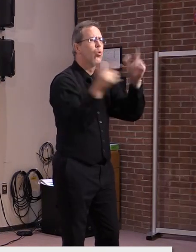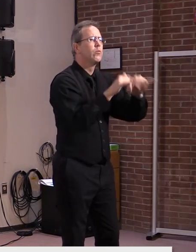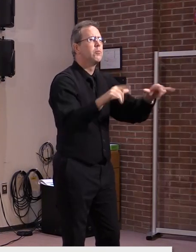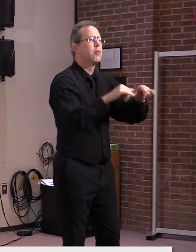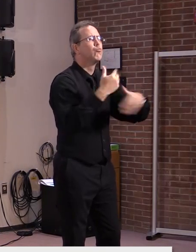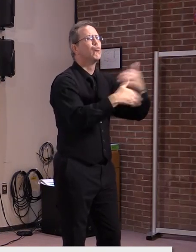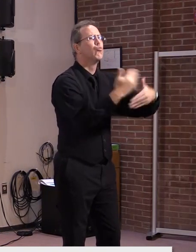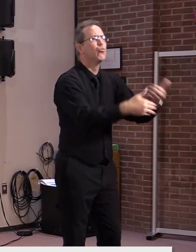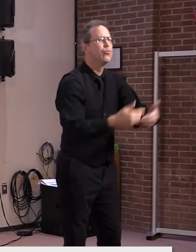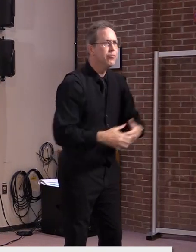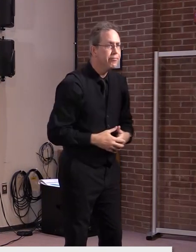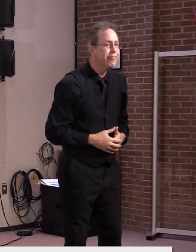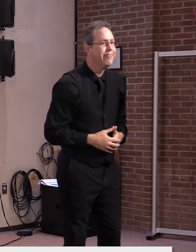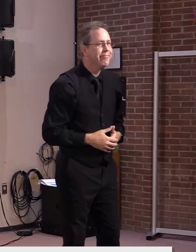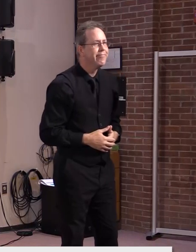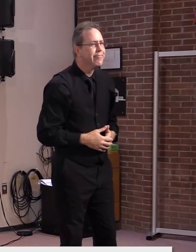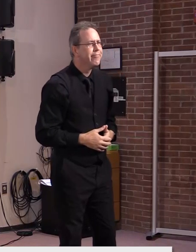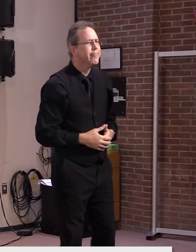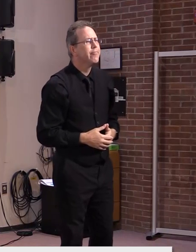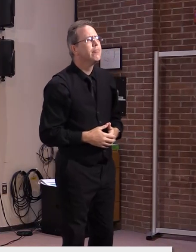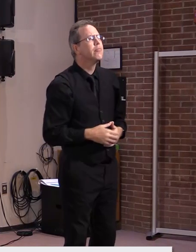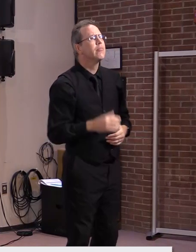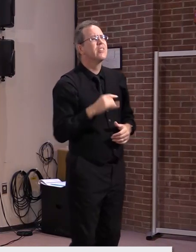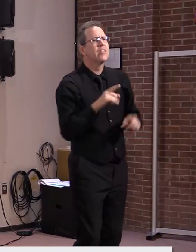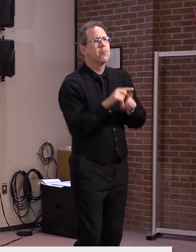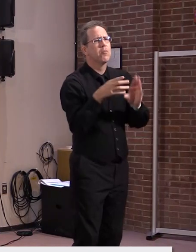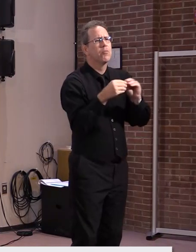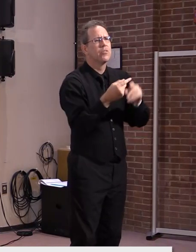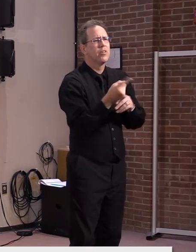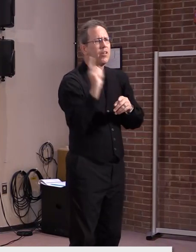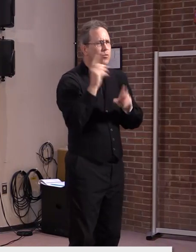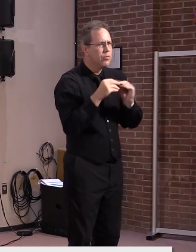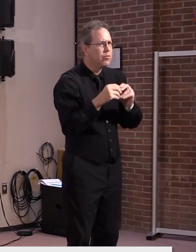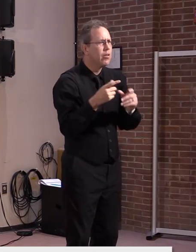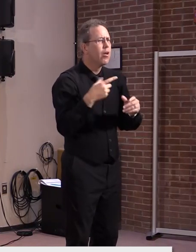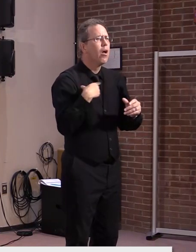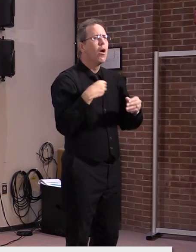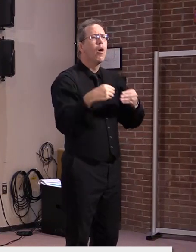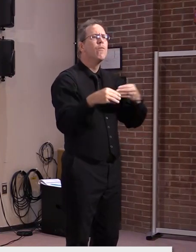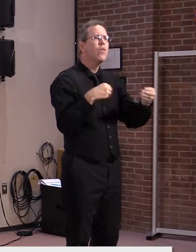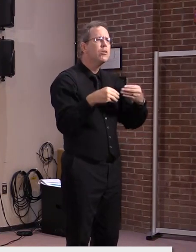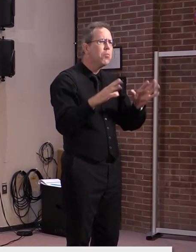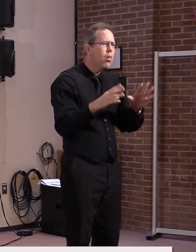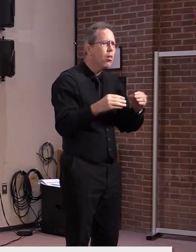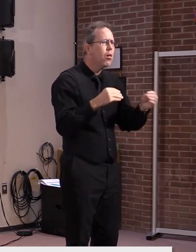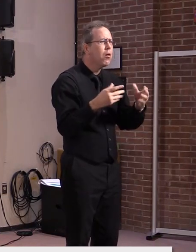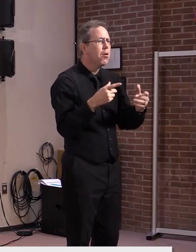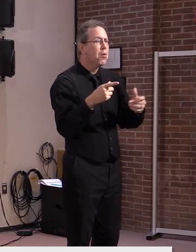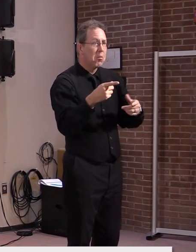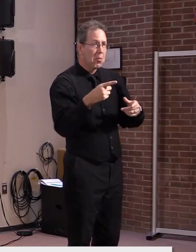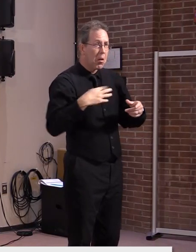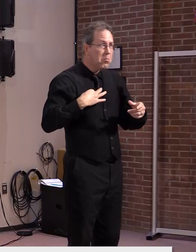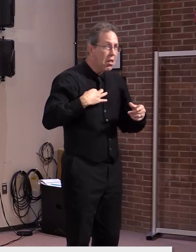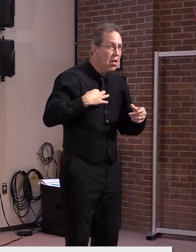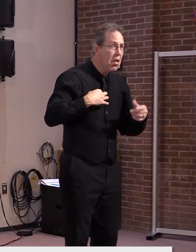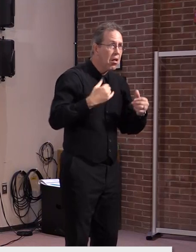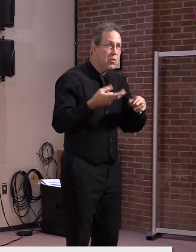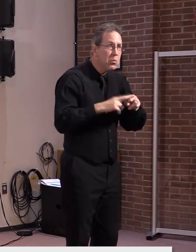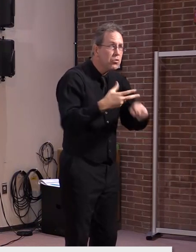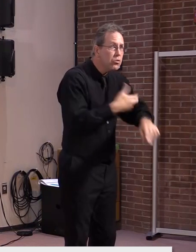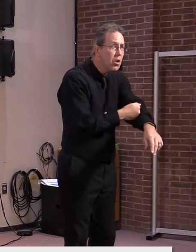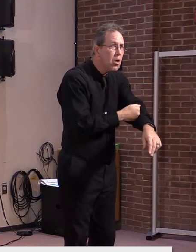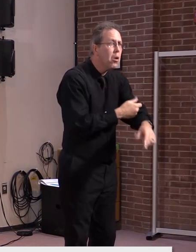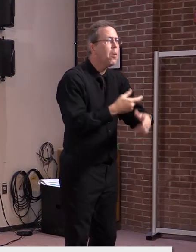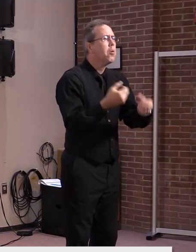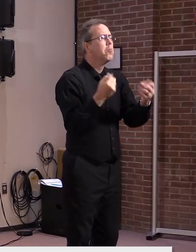week, Vermont is being as inclusive as possible in our definition of who is eligible for a booster.